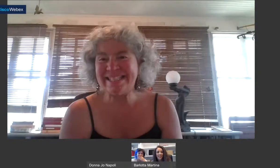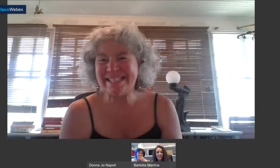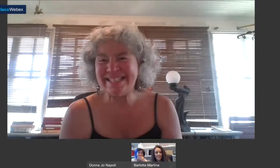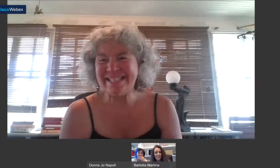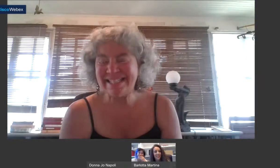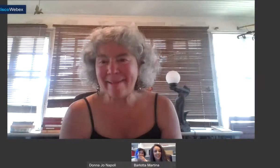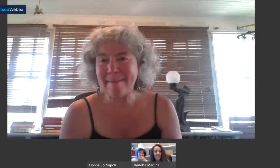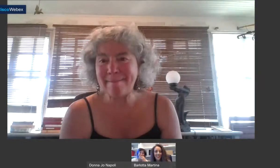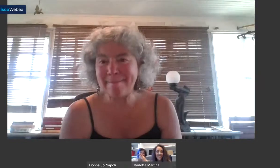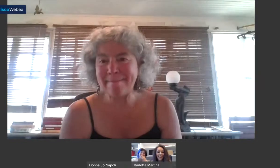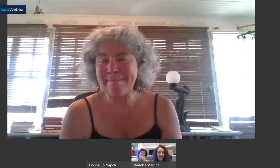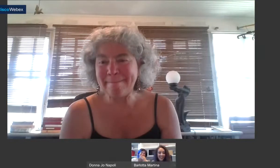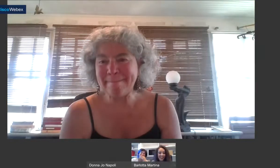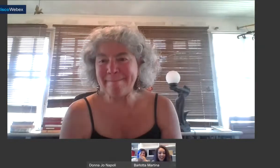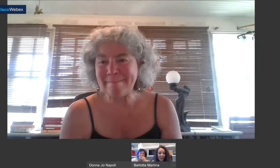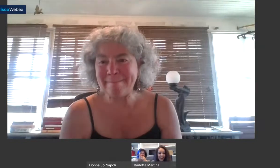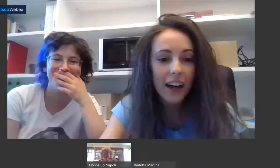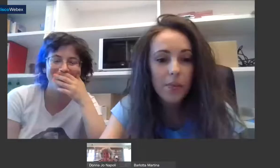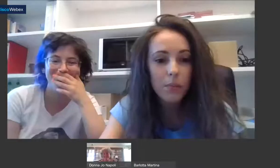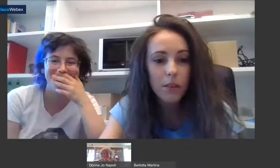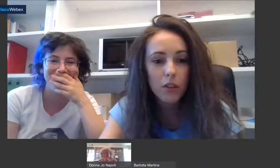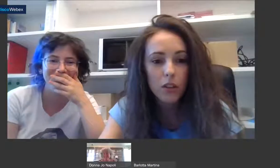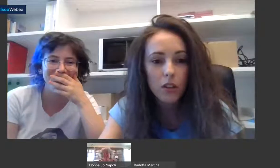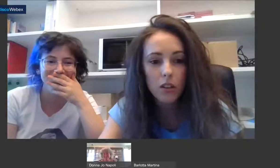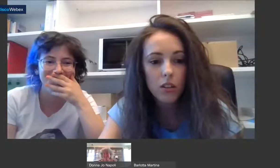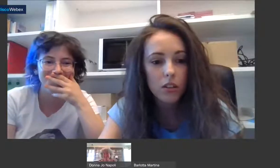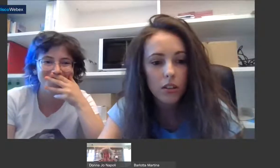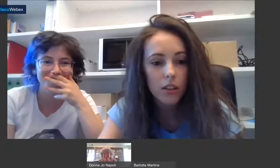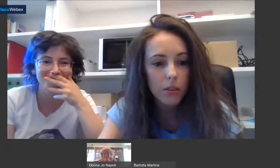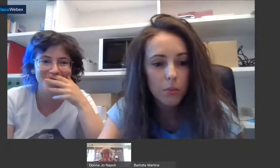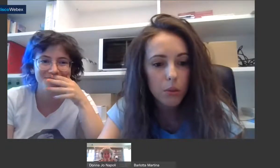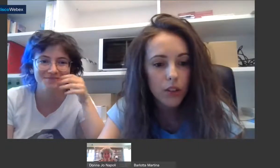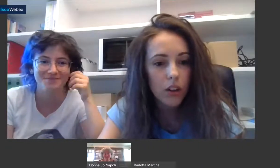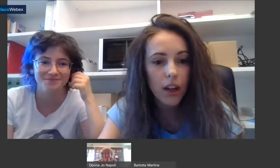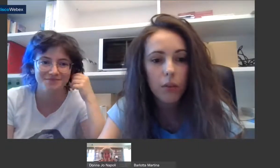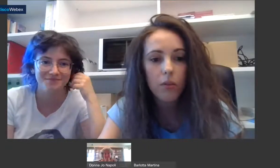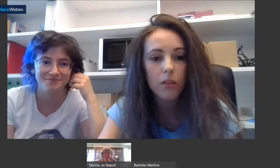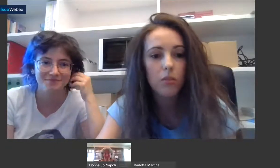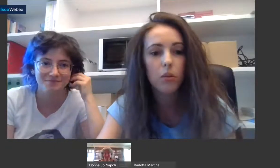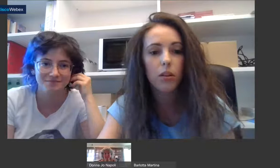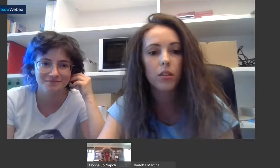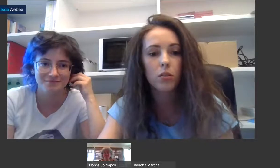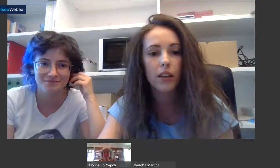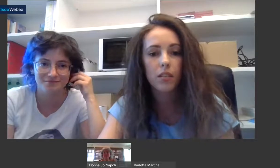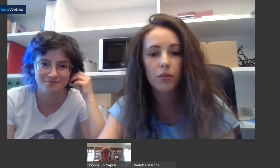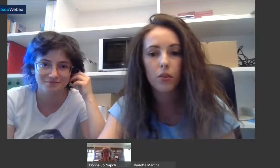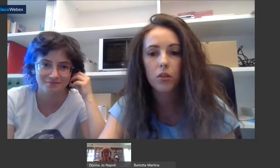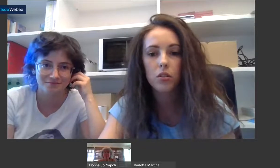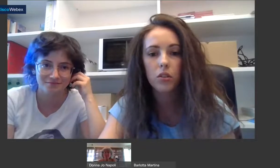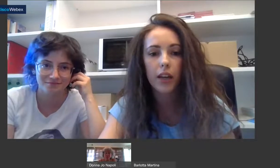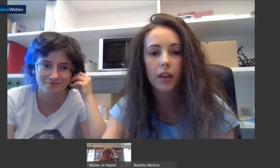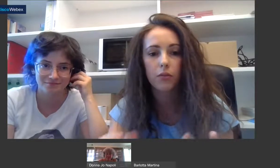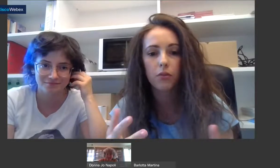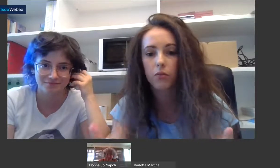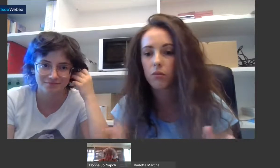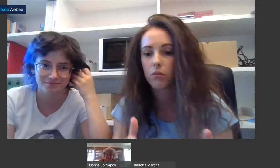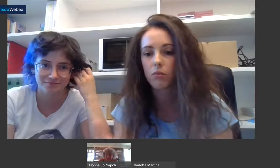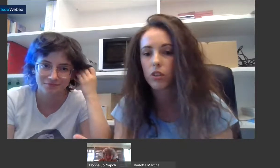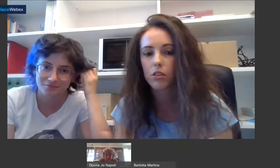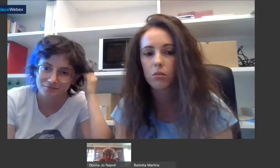Nice, thank you. Before moving on, so we wanted to ask if for you it's okay if just we